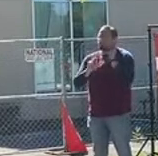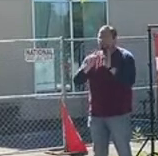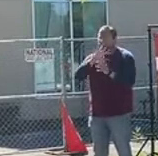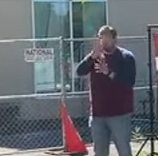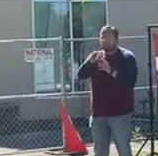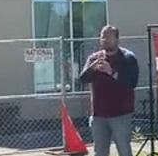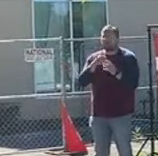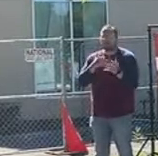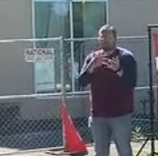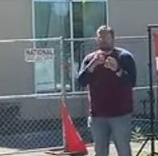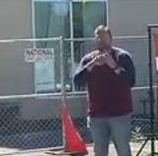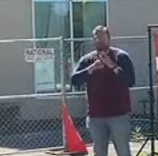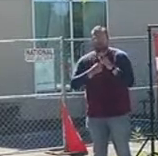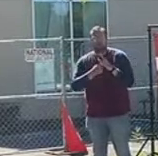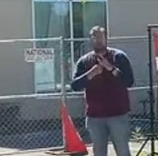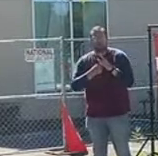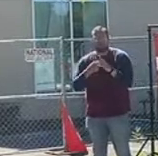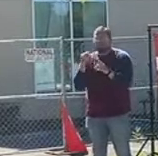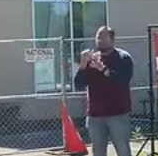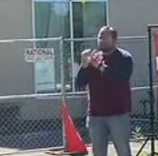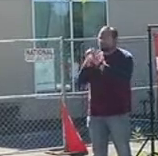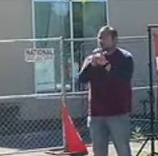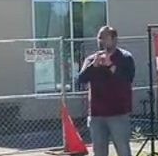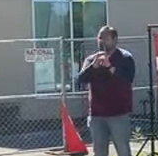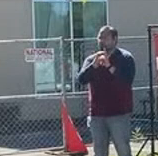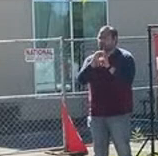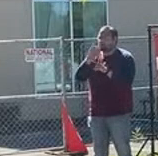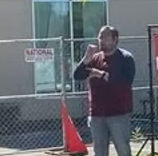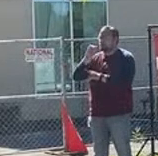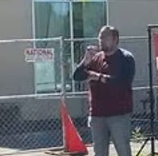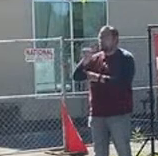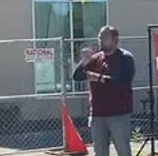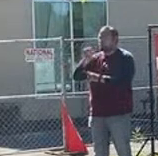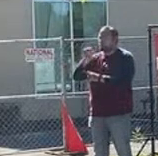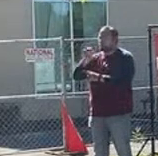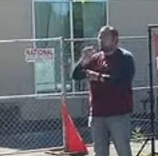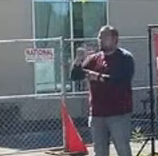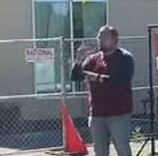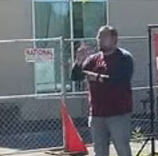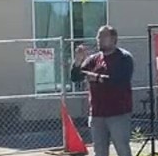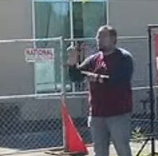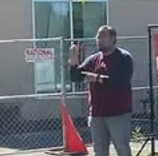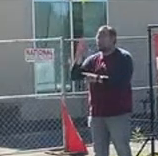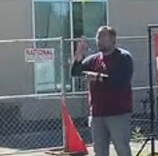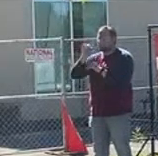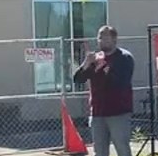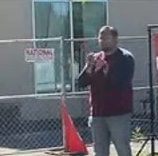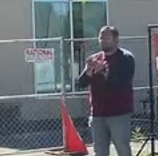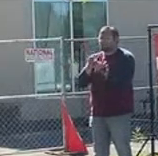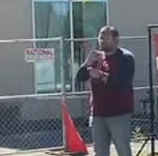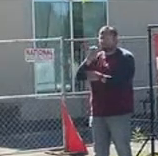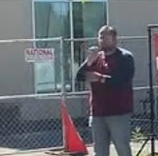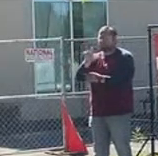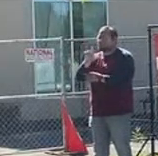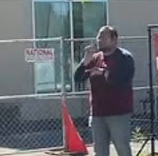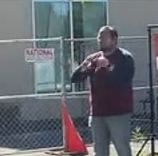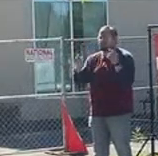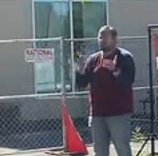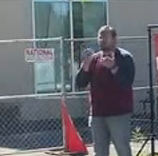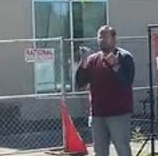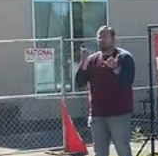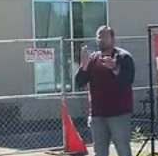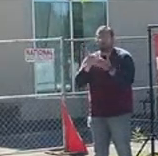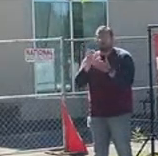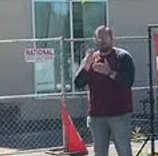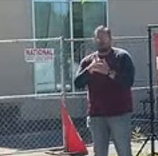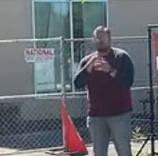so I'd like to start by just acknowledging Joel Smallwood and his team. Joel couldn't be here today. He's our